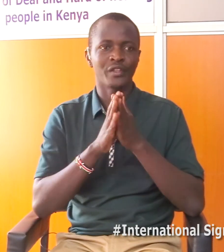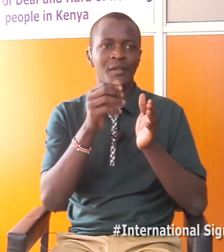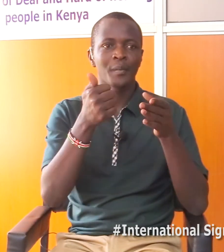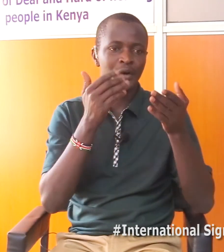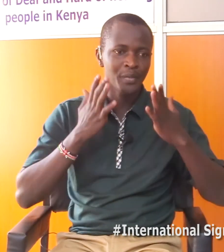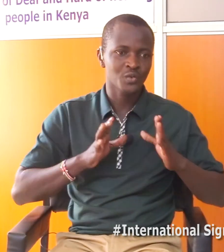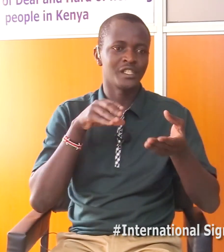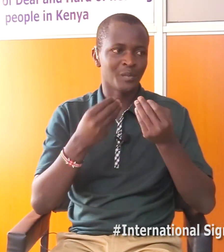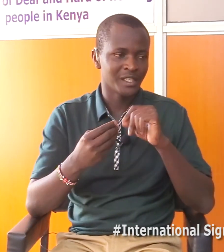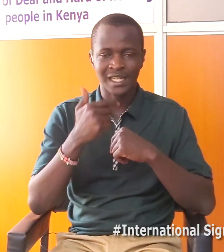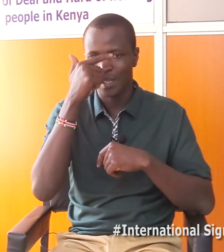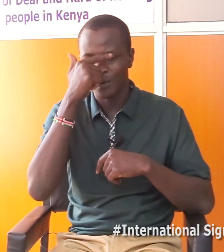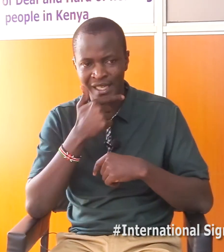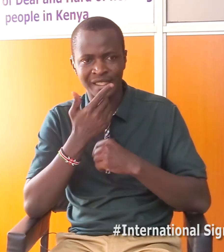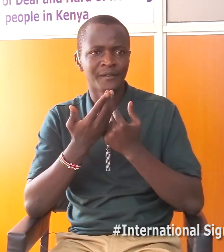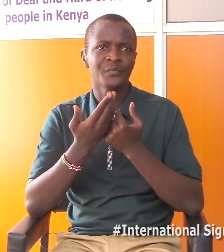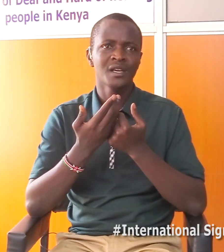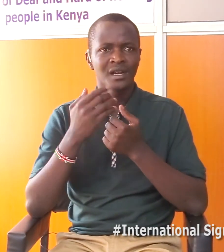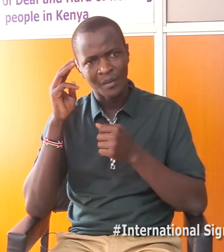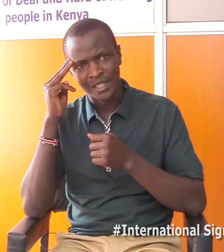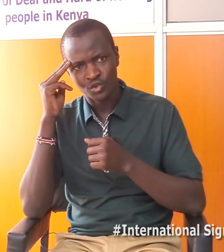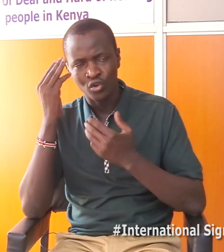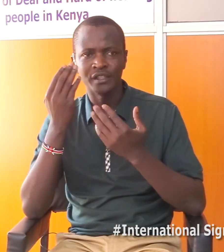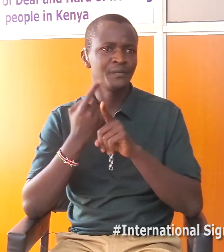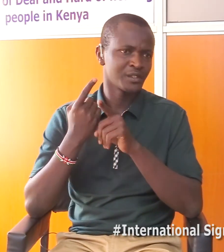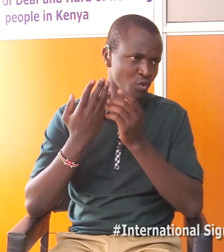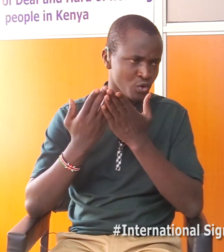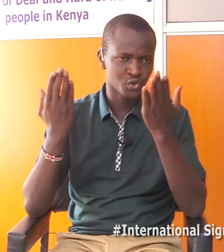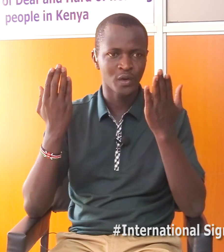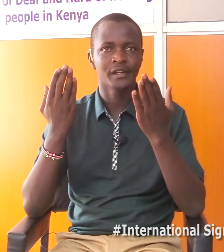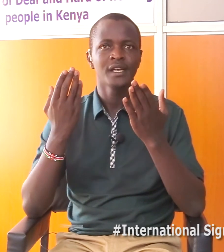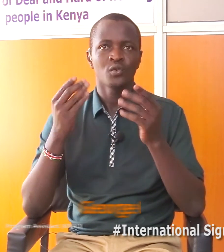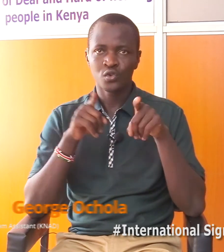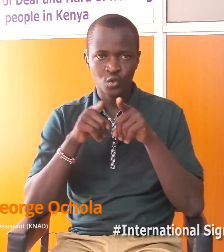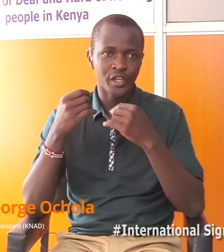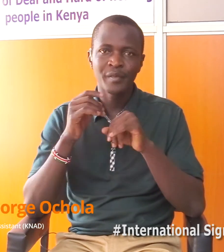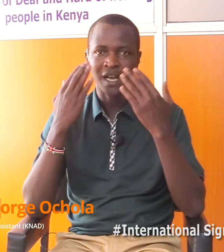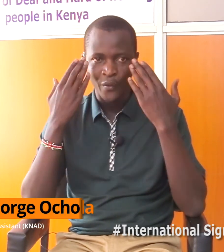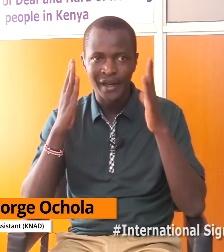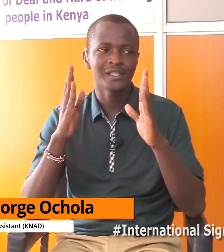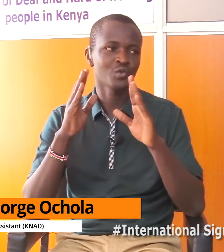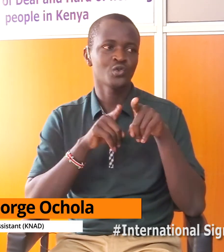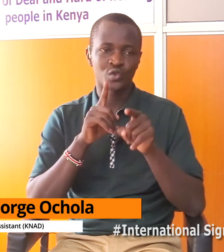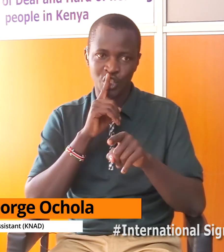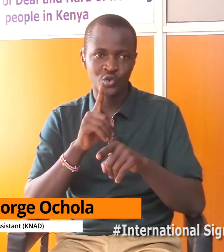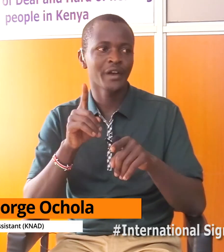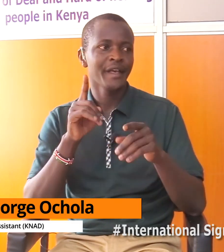other persons with disability like blind, mental, different, all those ones. Also they make awareness also to ensure